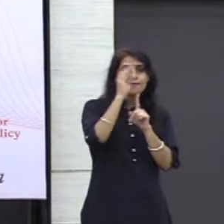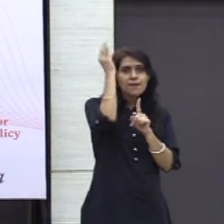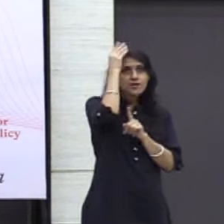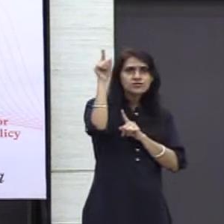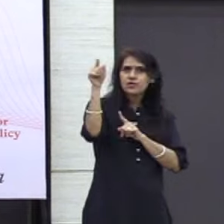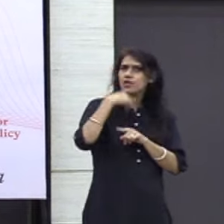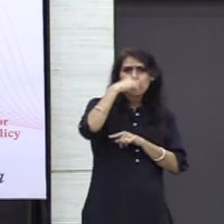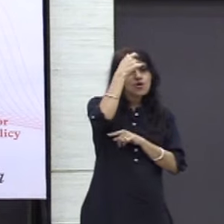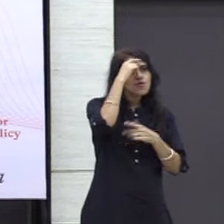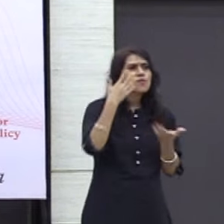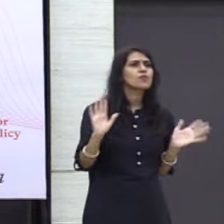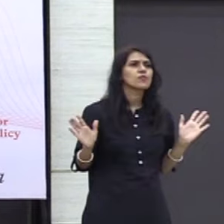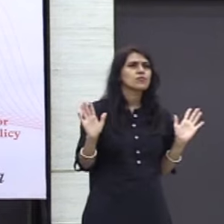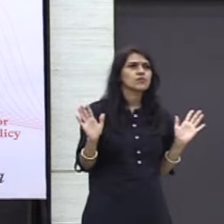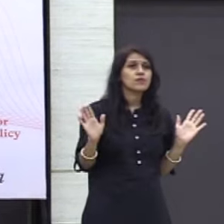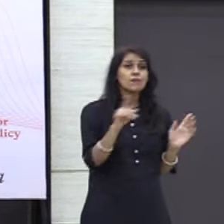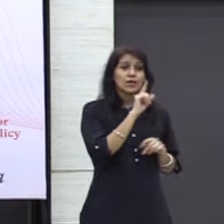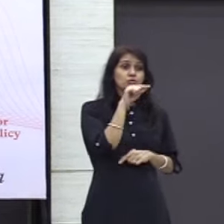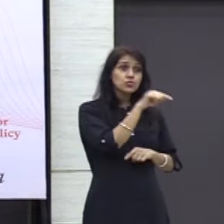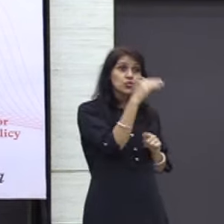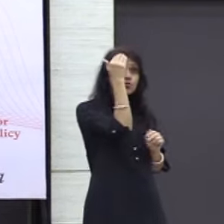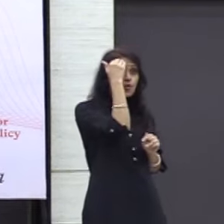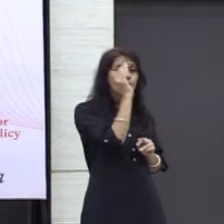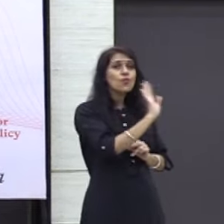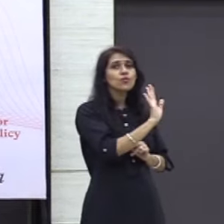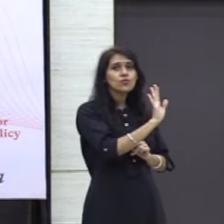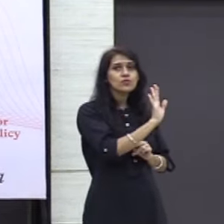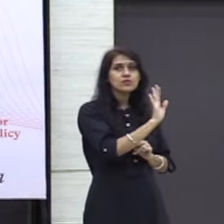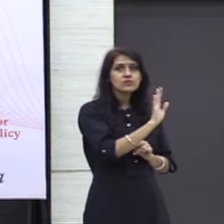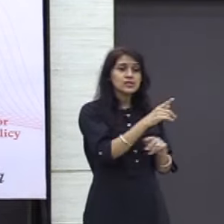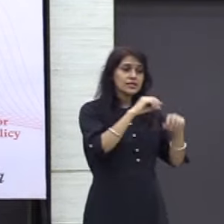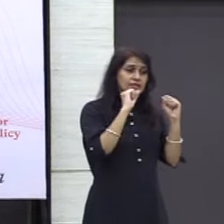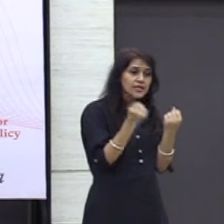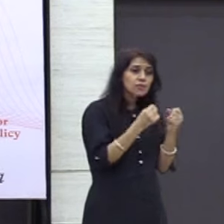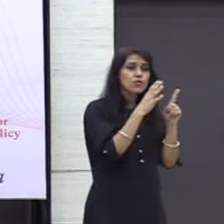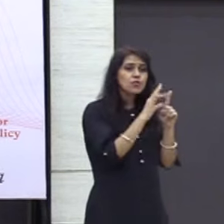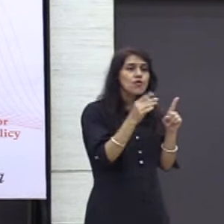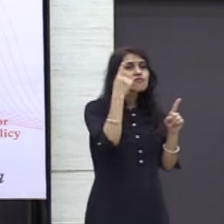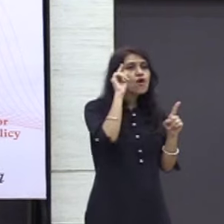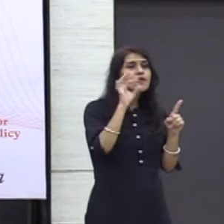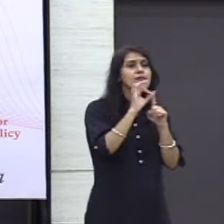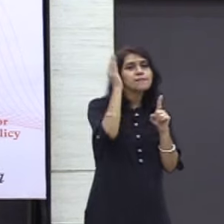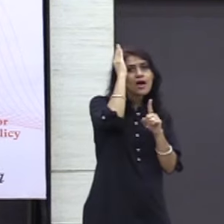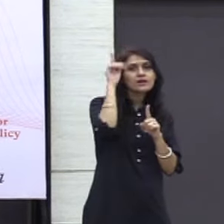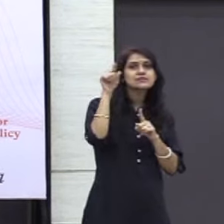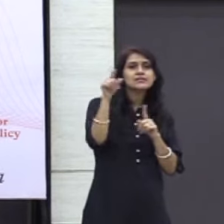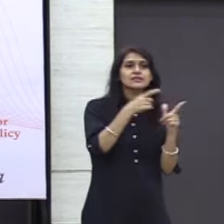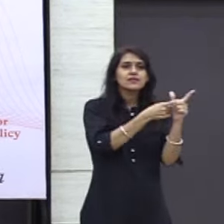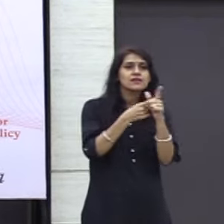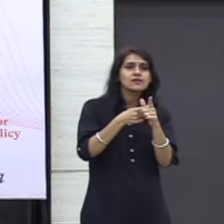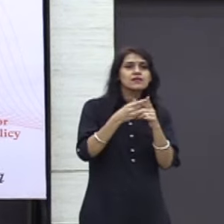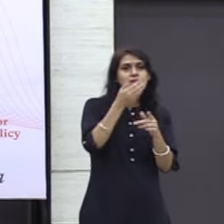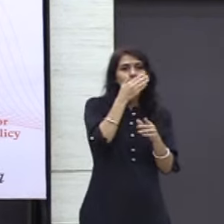have no problems with that, except that you know that you'll not be able to do anything about that terrorist in Pakistan, but you will be